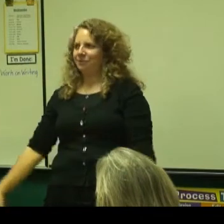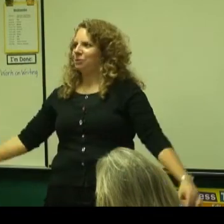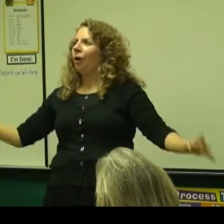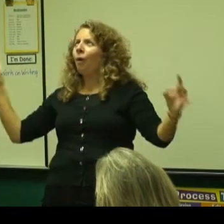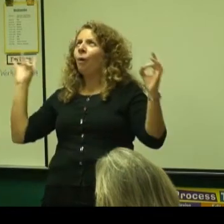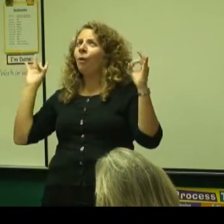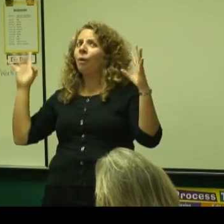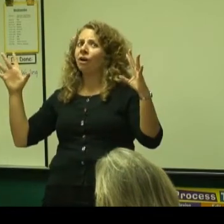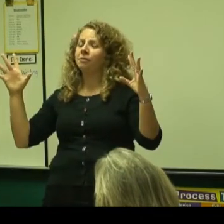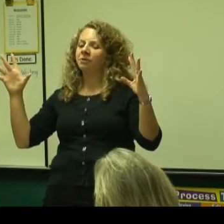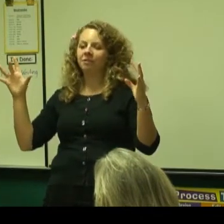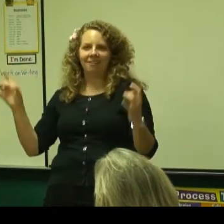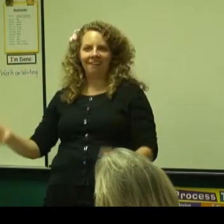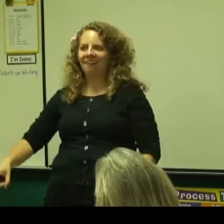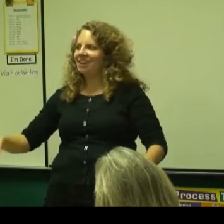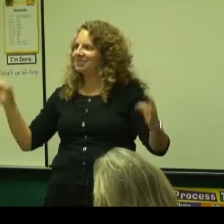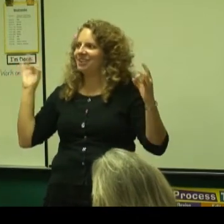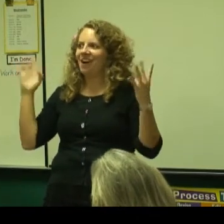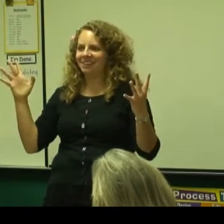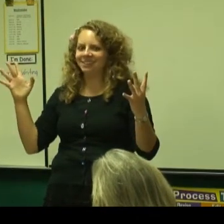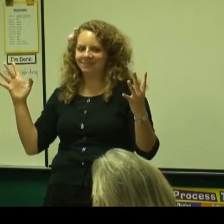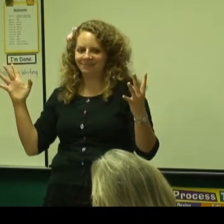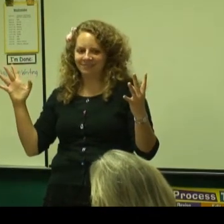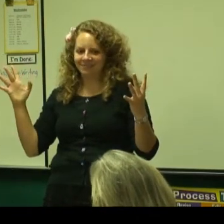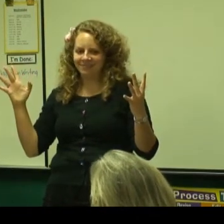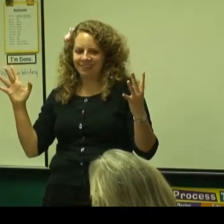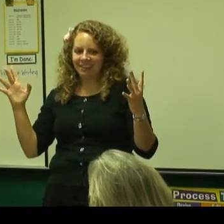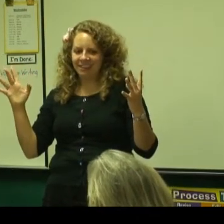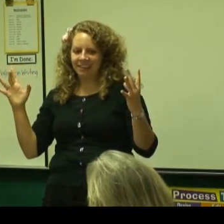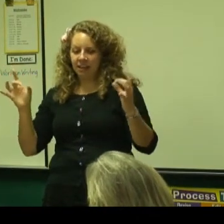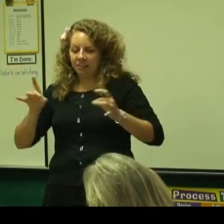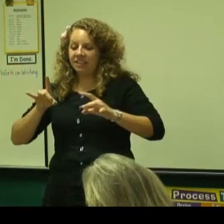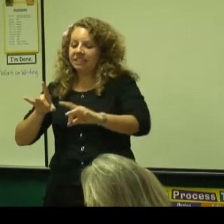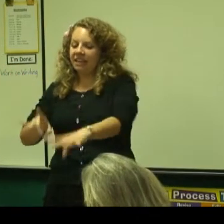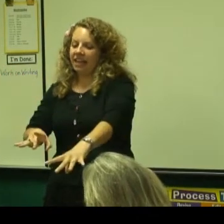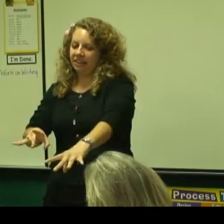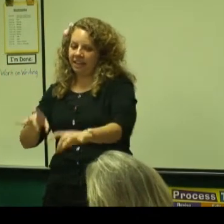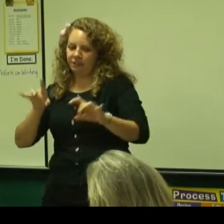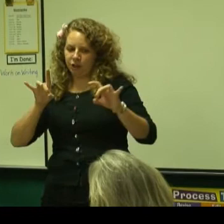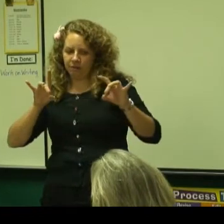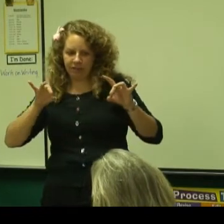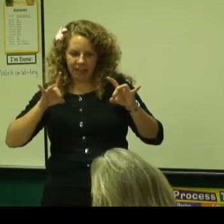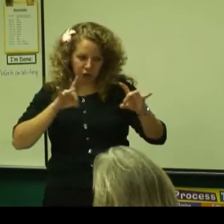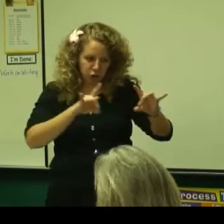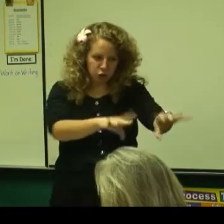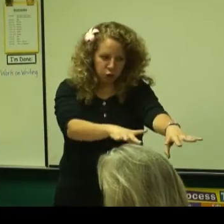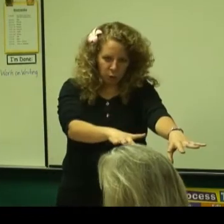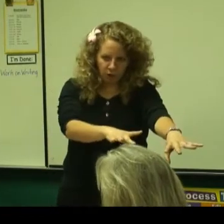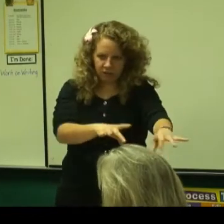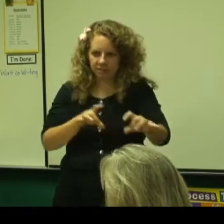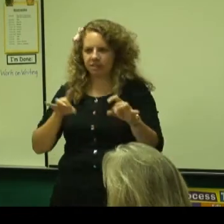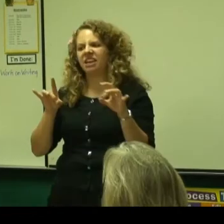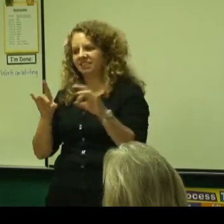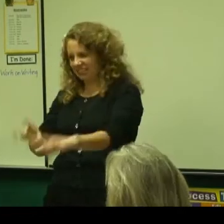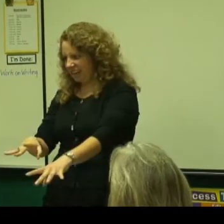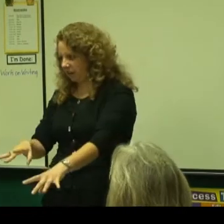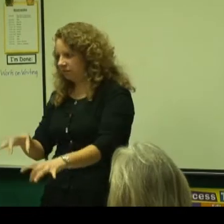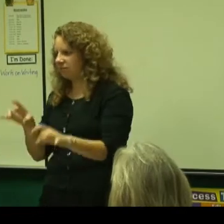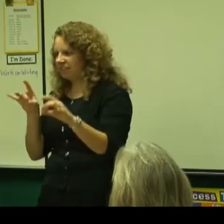It's horrible. It was awesome. So that was hate too. This is hate, like if you're going like towards, like down. Yeah,